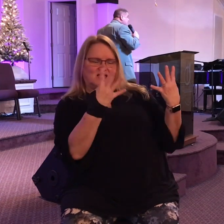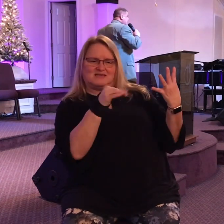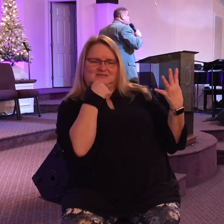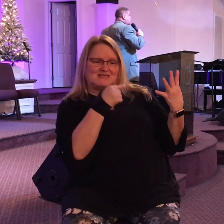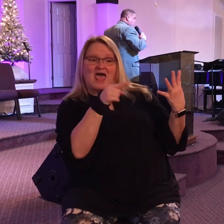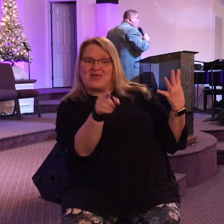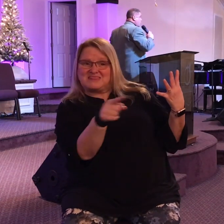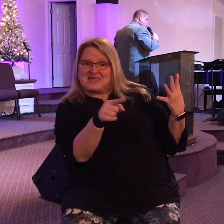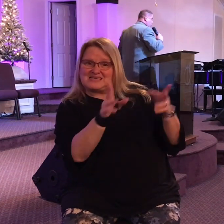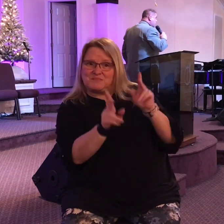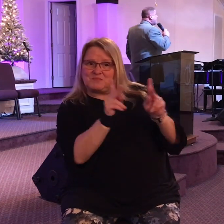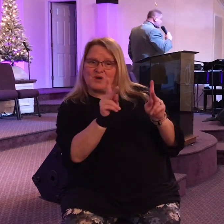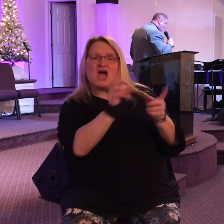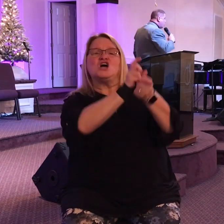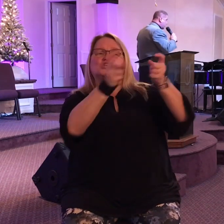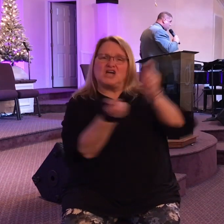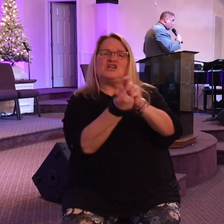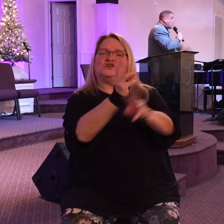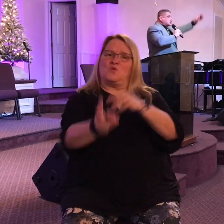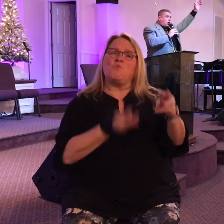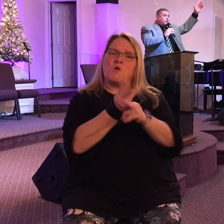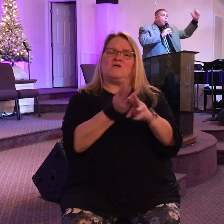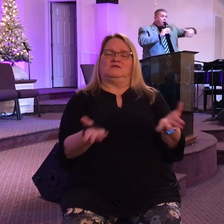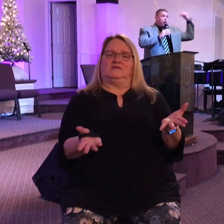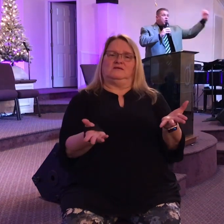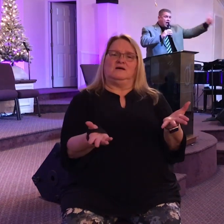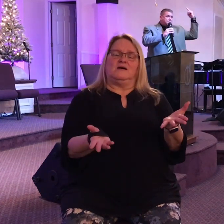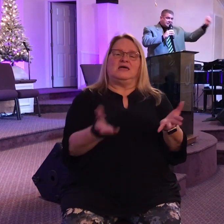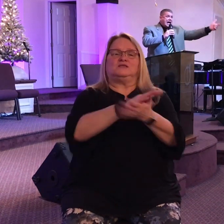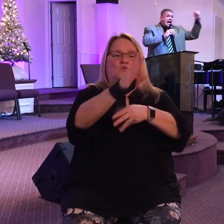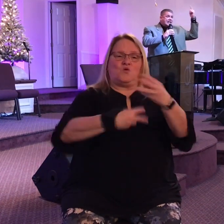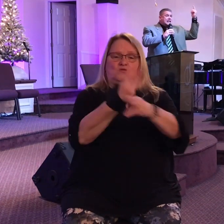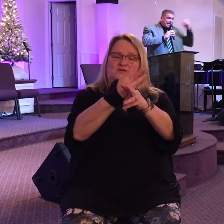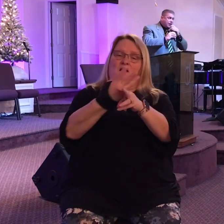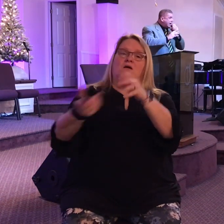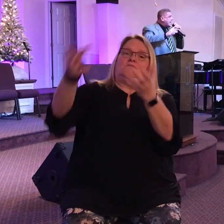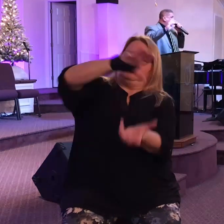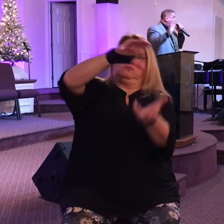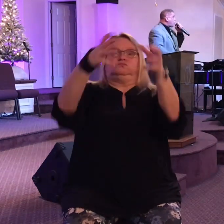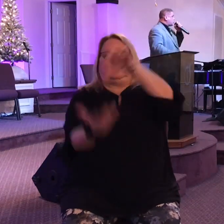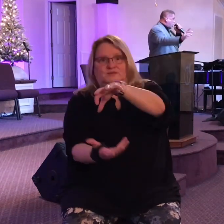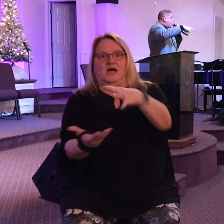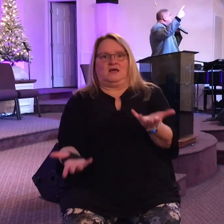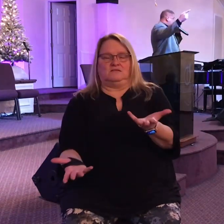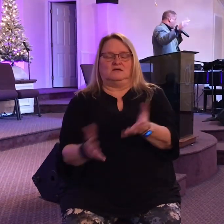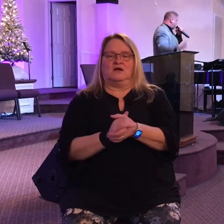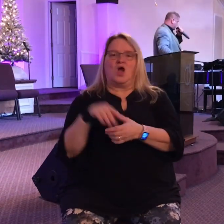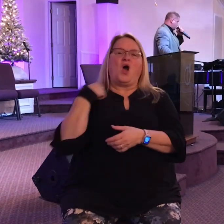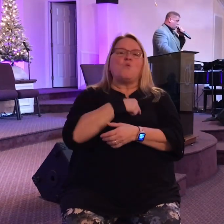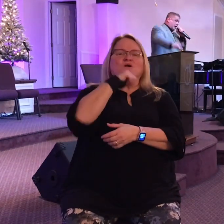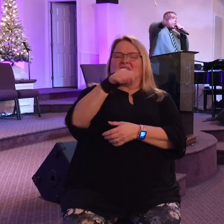I believe that's what the normal church is called to do. Turn the world upside down. Not let the world turn